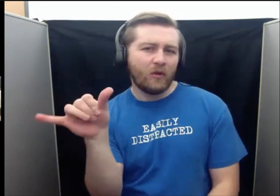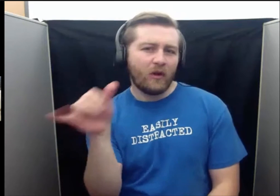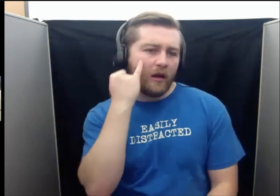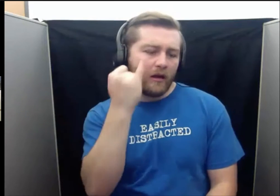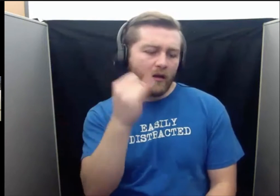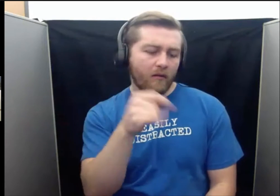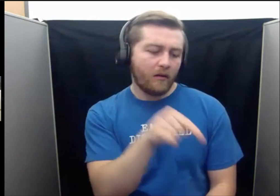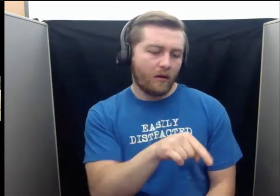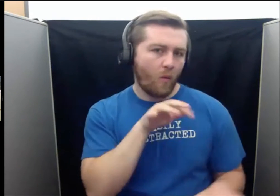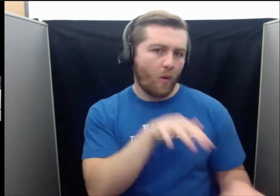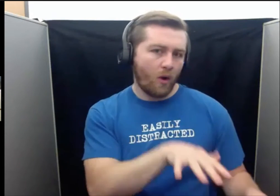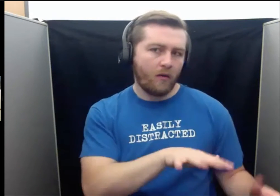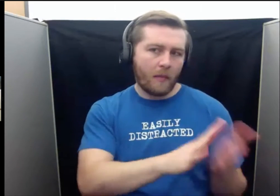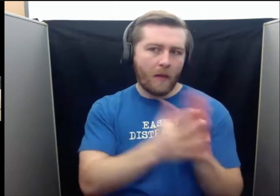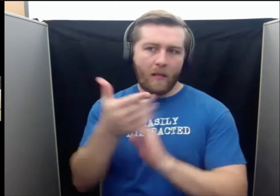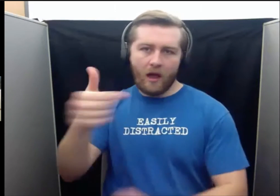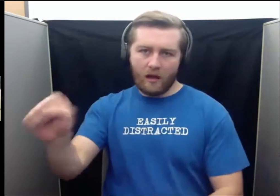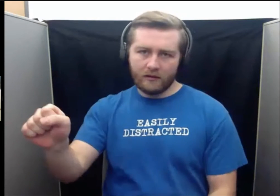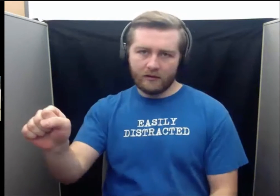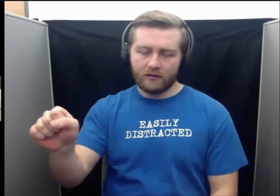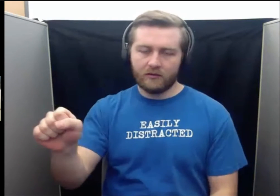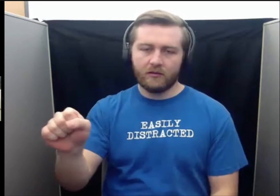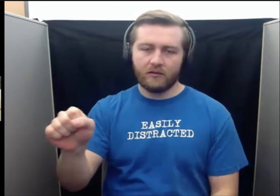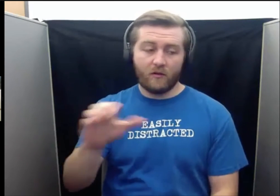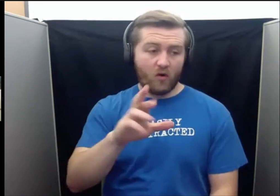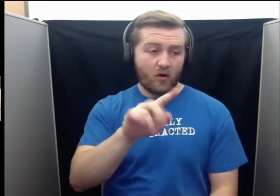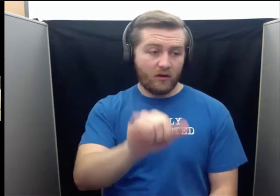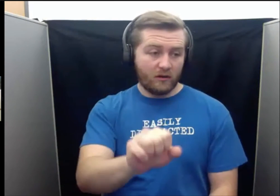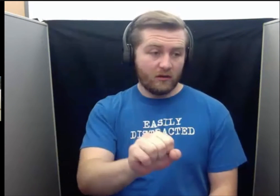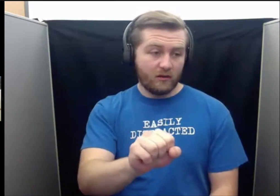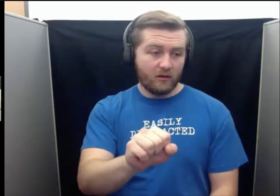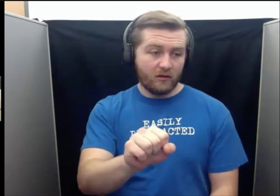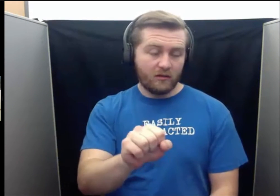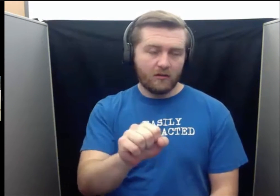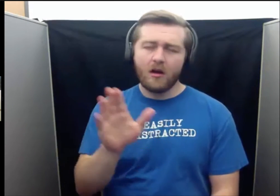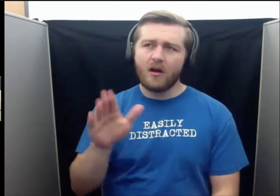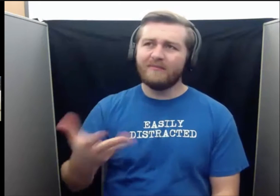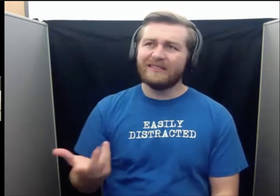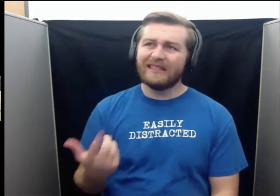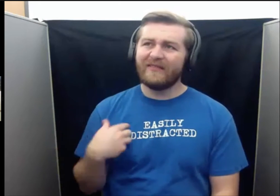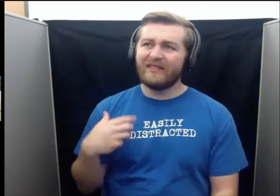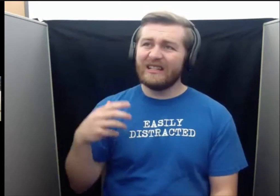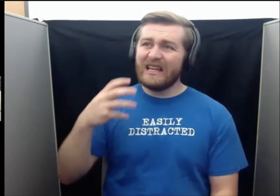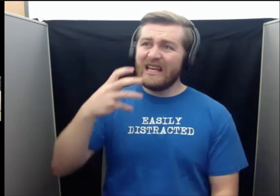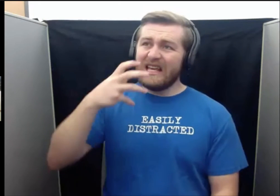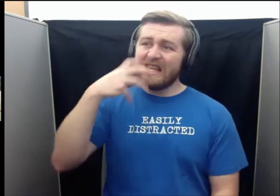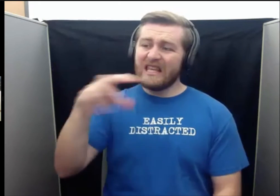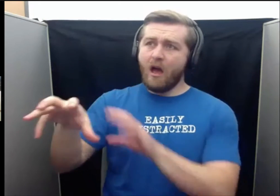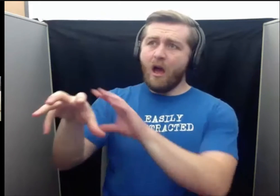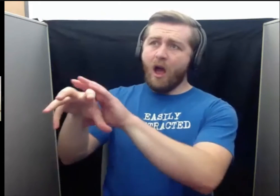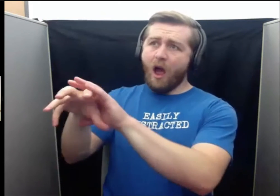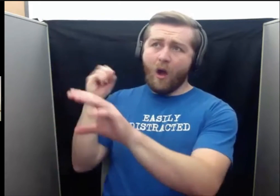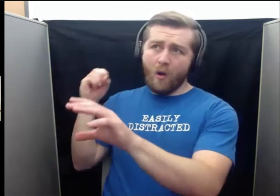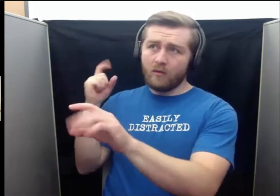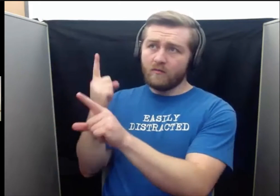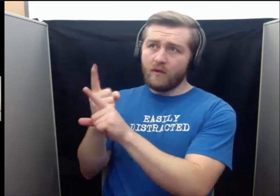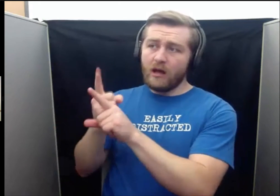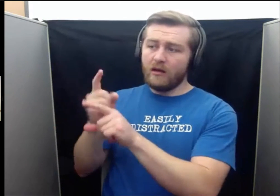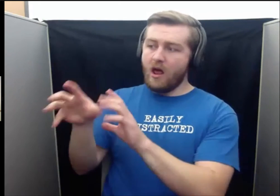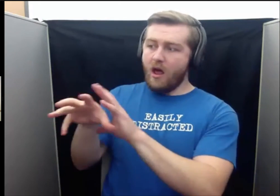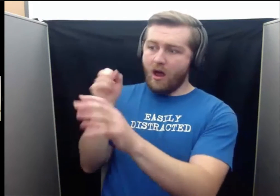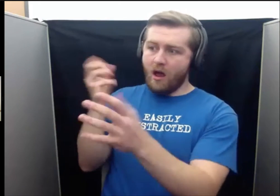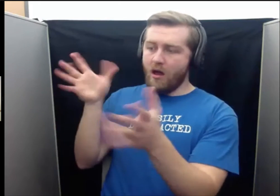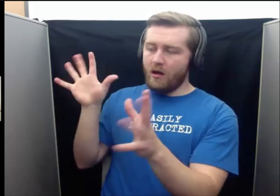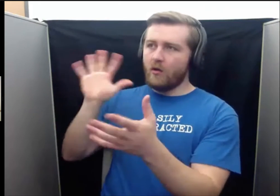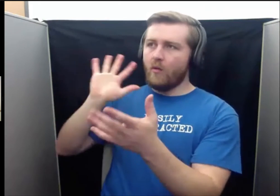Curtis? You have to take the heat out of it to make it go from a gas form to a liquid form. Okay, what's another way